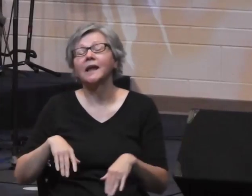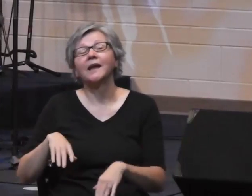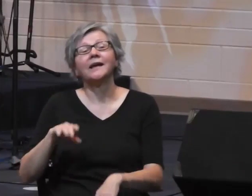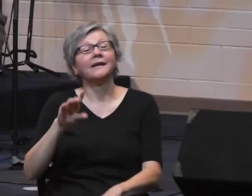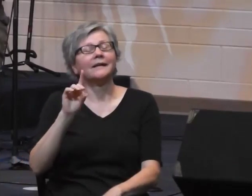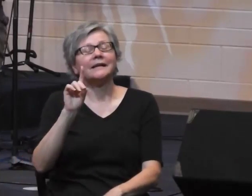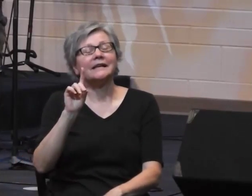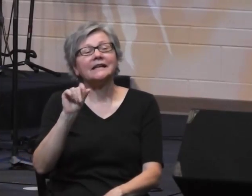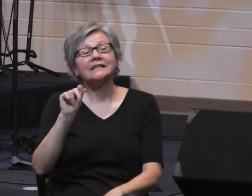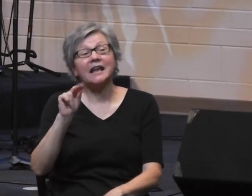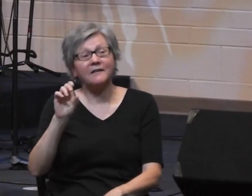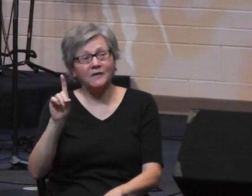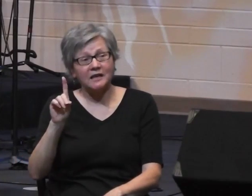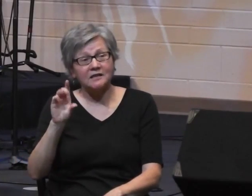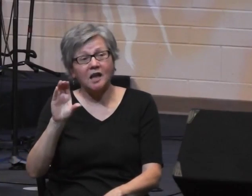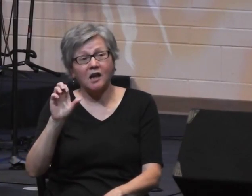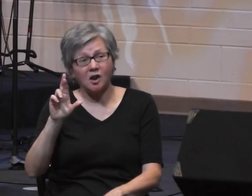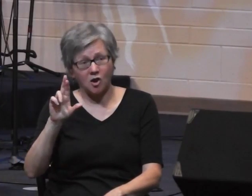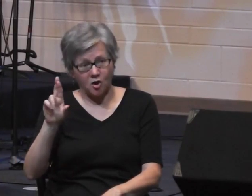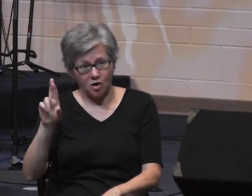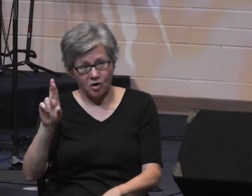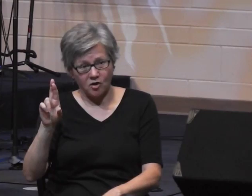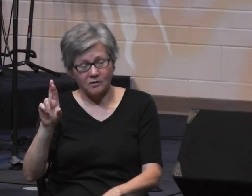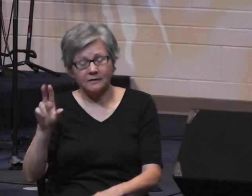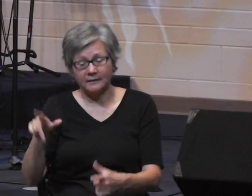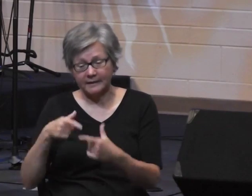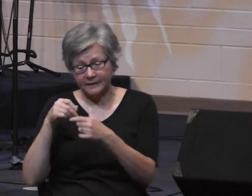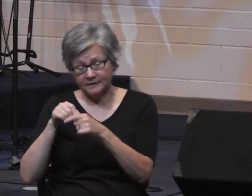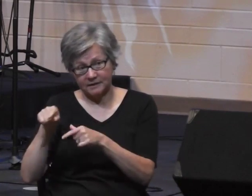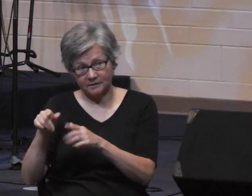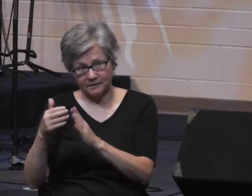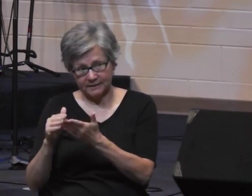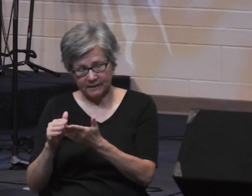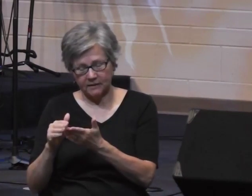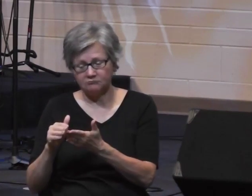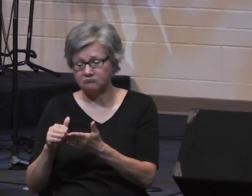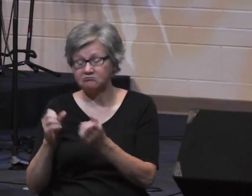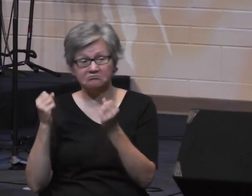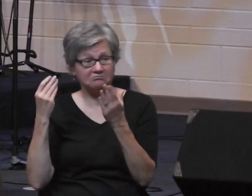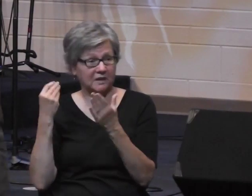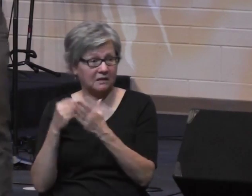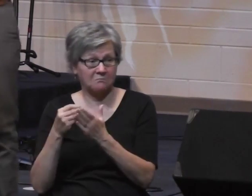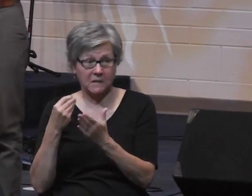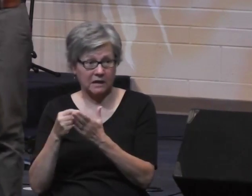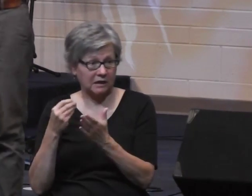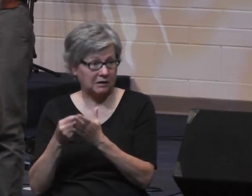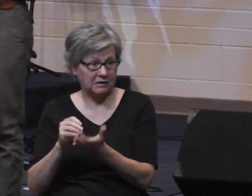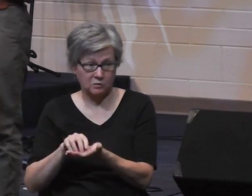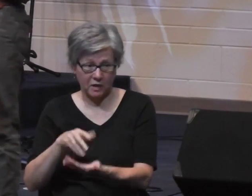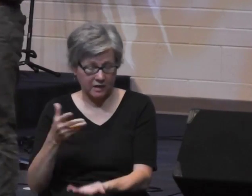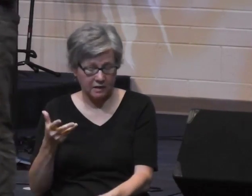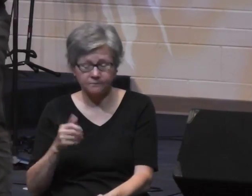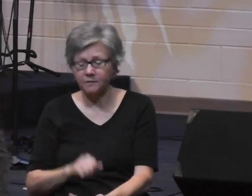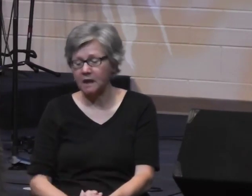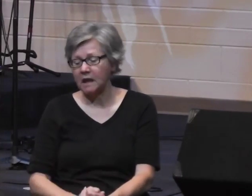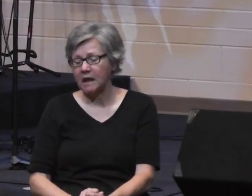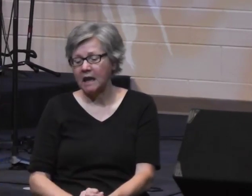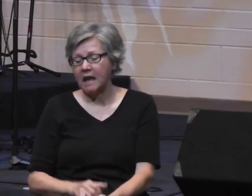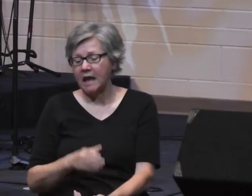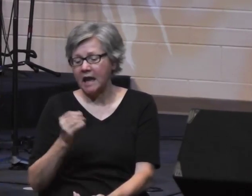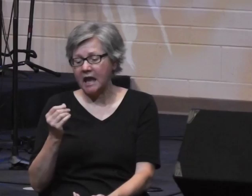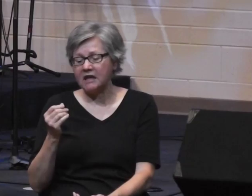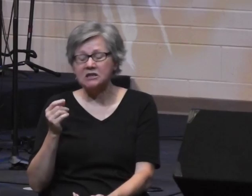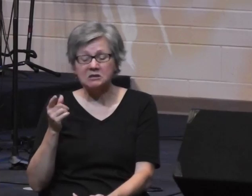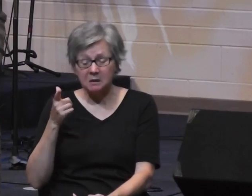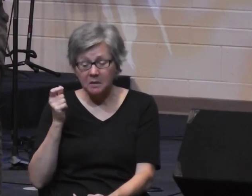So David Karl lives in Bakersfield, California, and he's got a lot of money, and from what I can tell, somebody as wealthy and